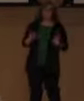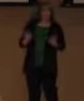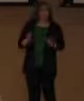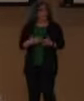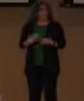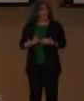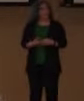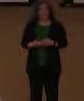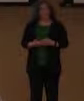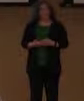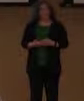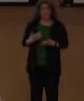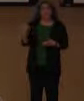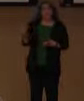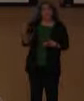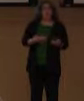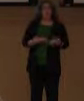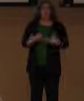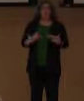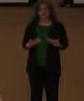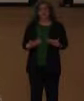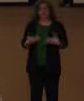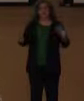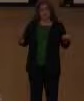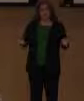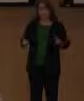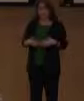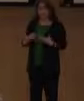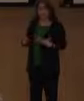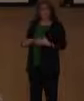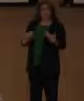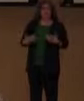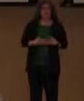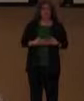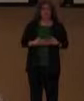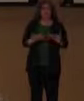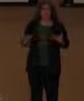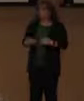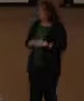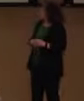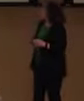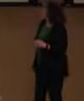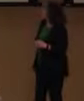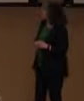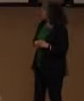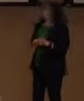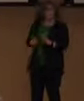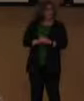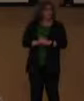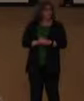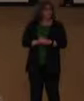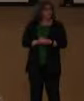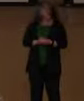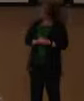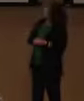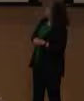be talking a little bit about that in a minute, but that way, when you leave and you want to go back and find out more, you'll have access